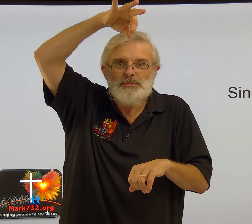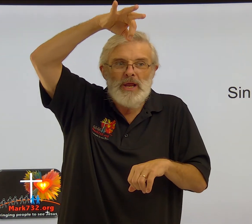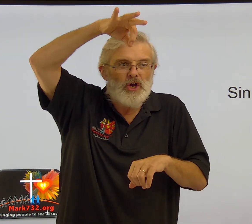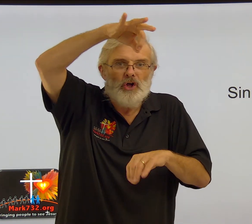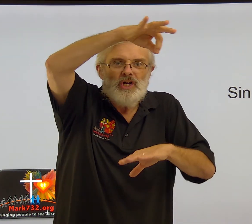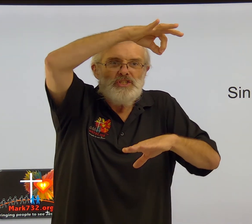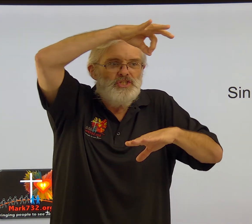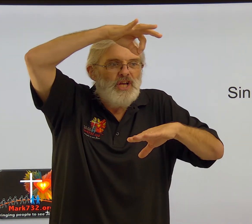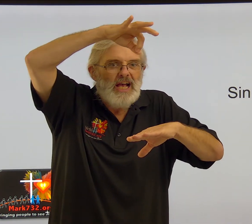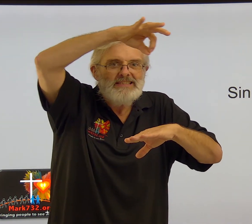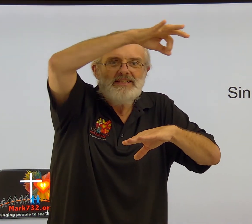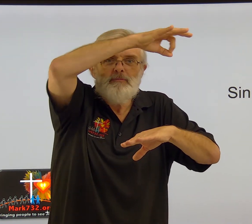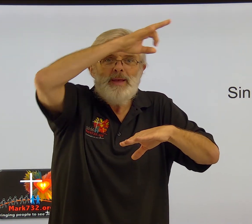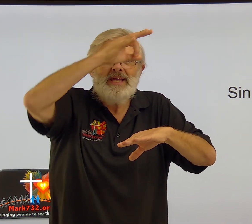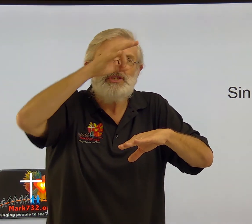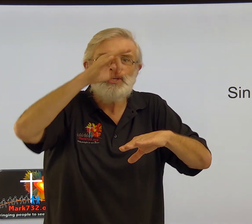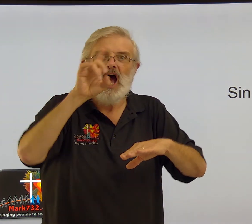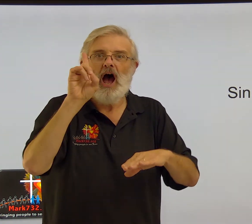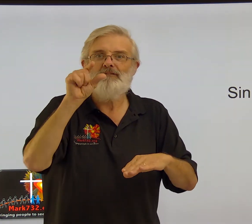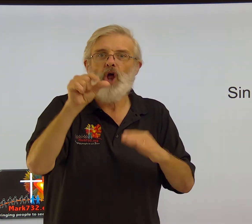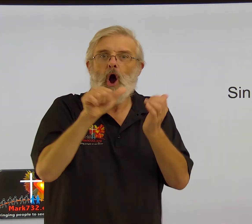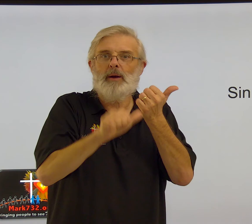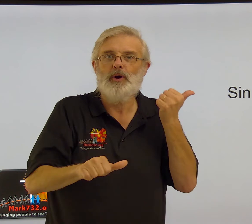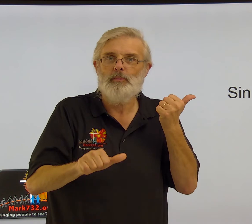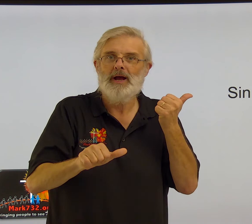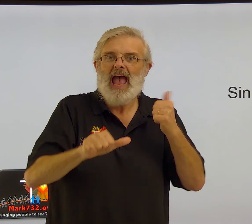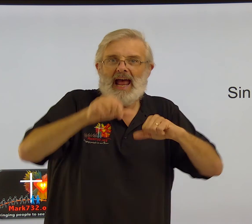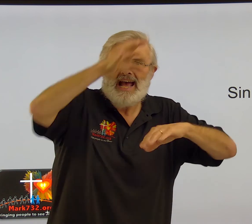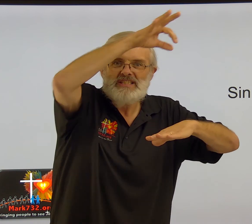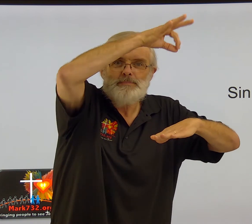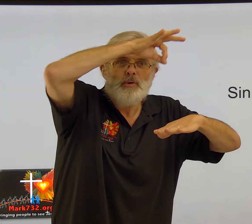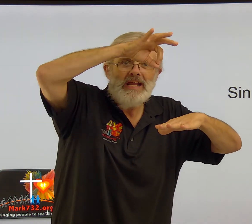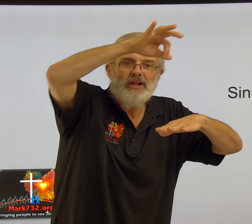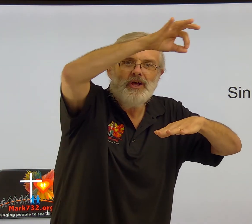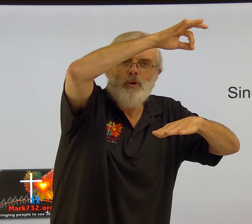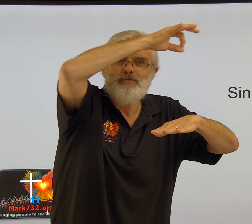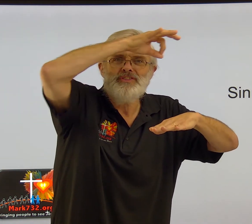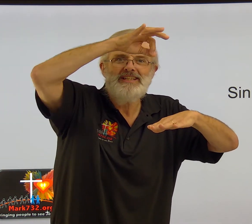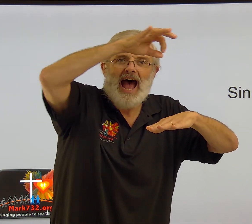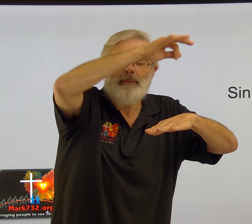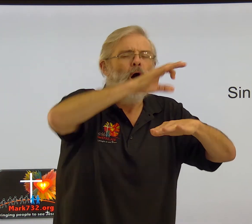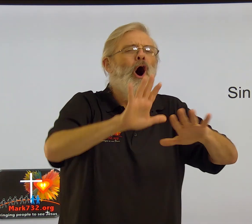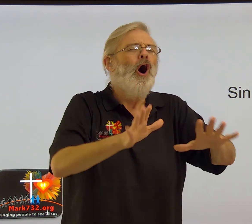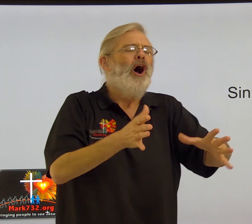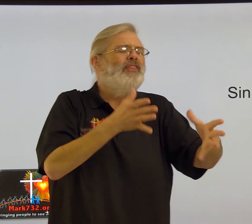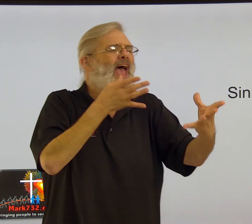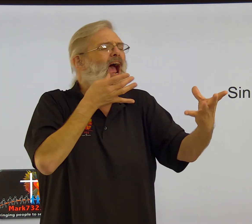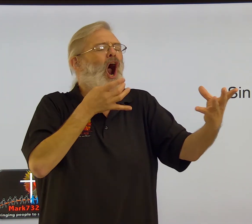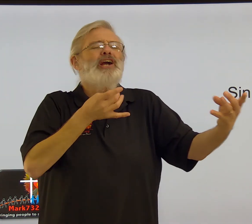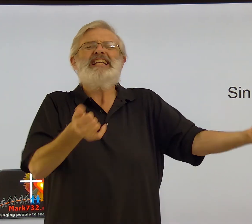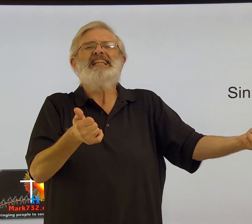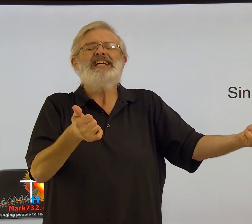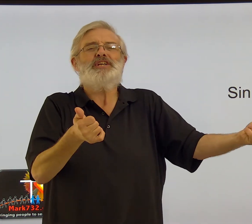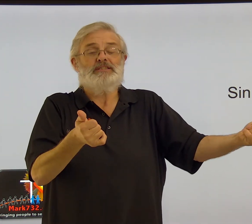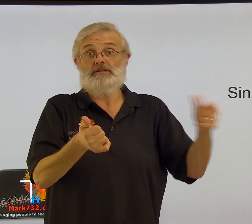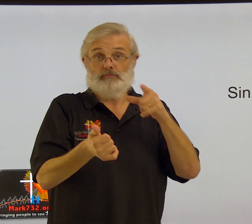sprinkle, just a pinch of dog poop, and I sprinkle it over the top. Oh, they are delicious. You